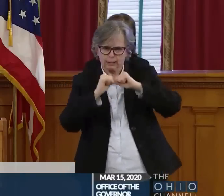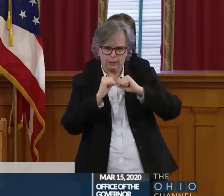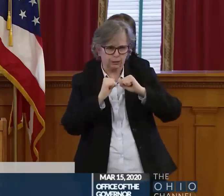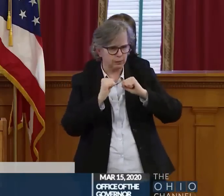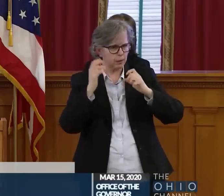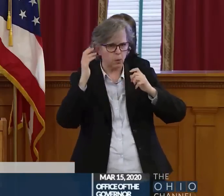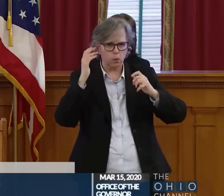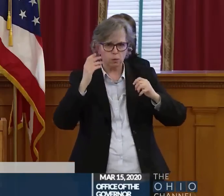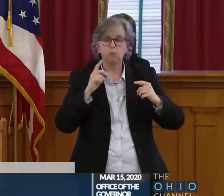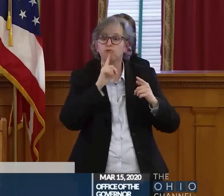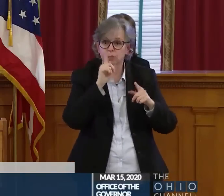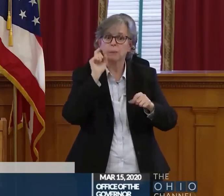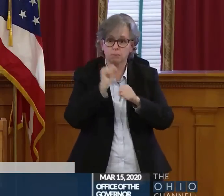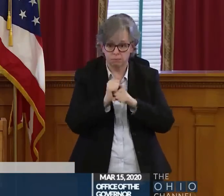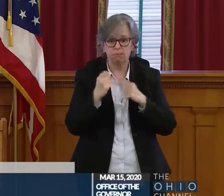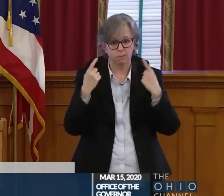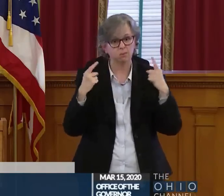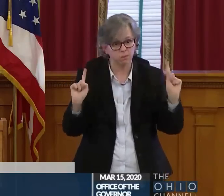1918 data.